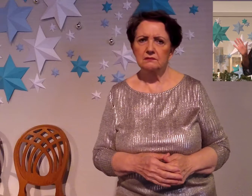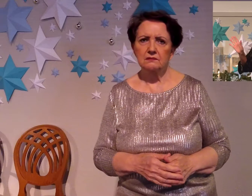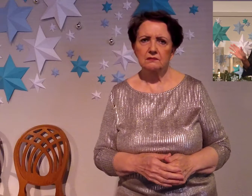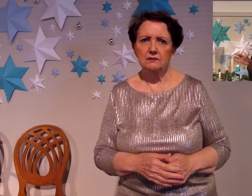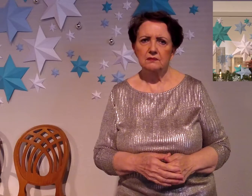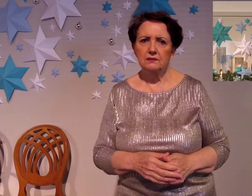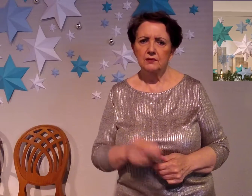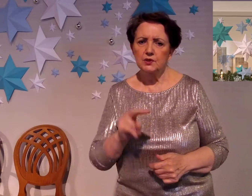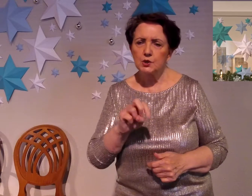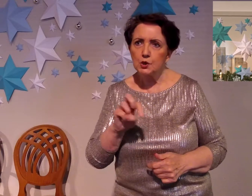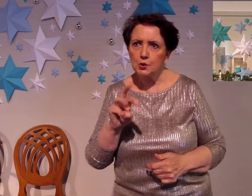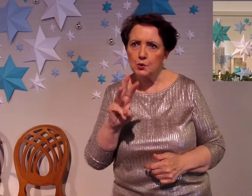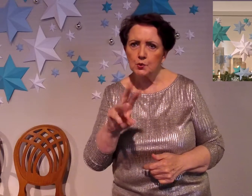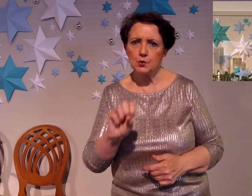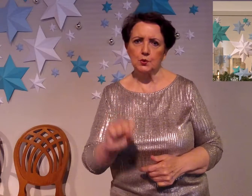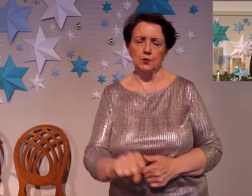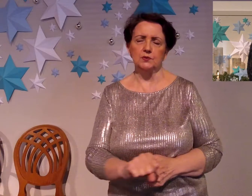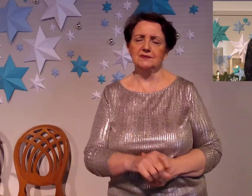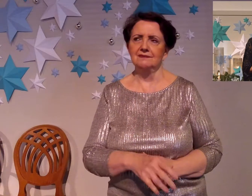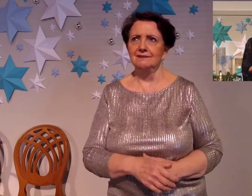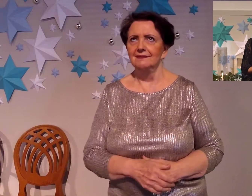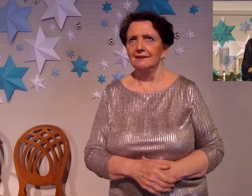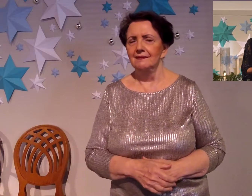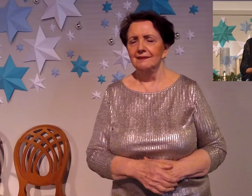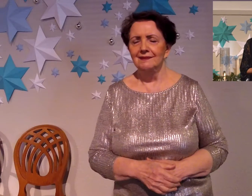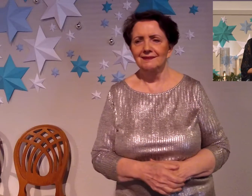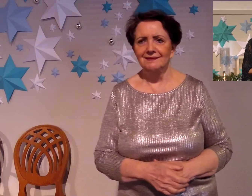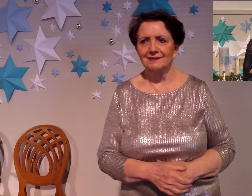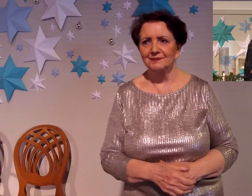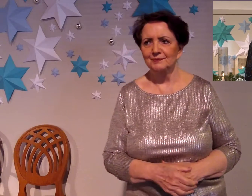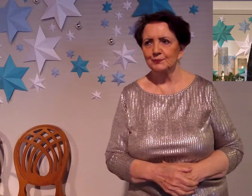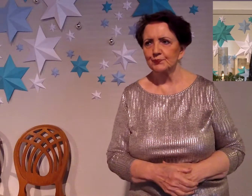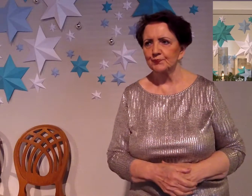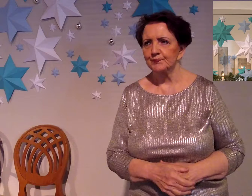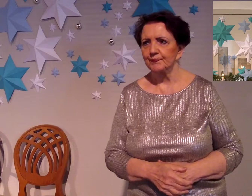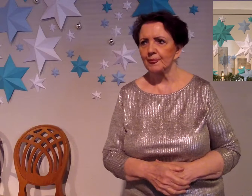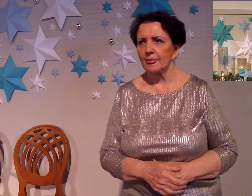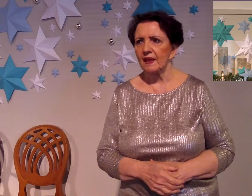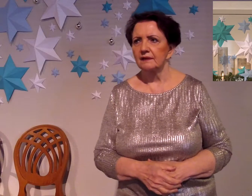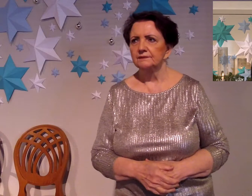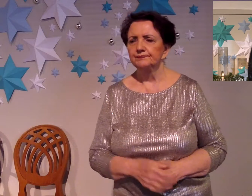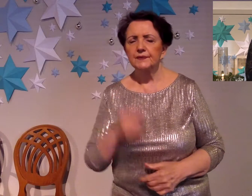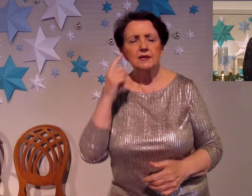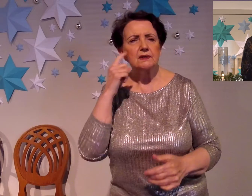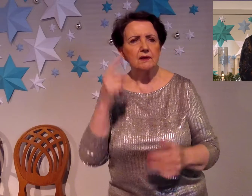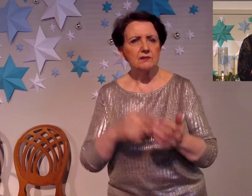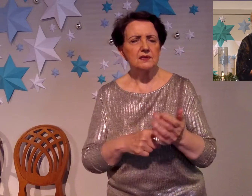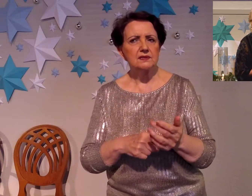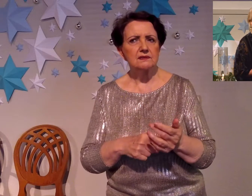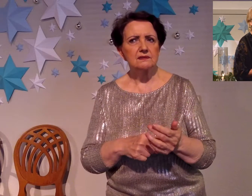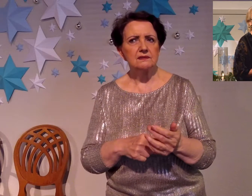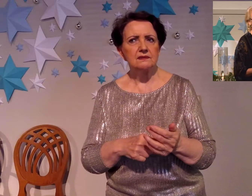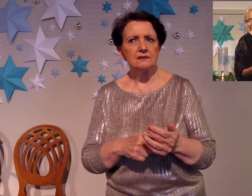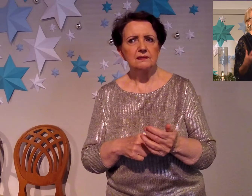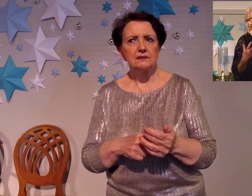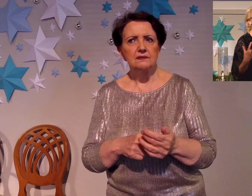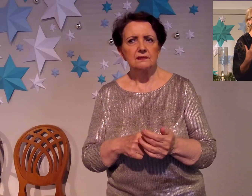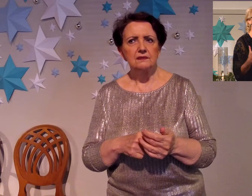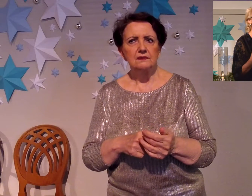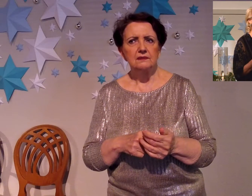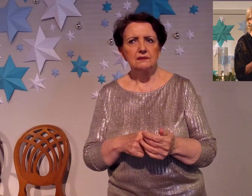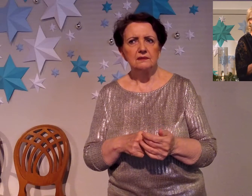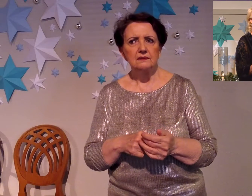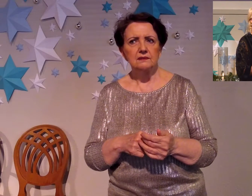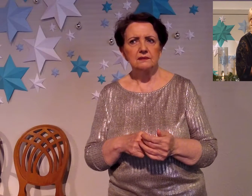the news, for lack of a better word. And I noticed that because I had